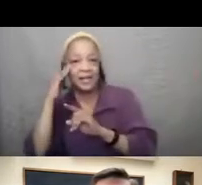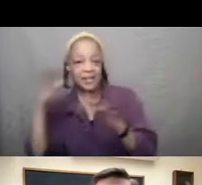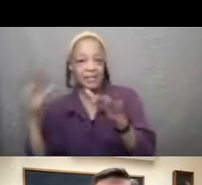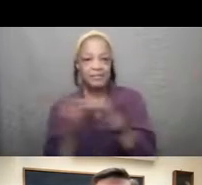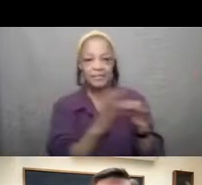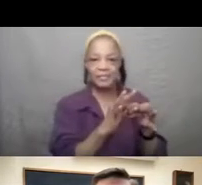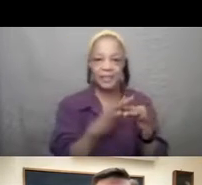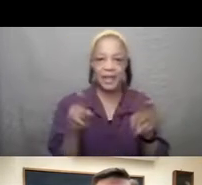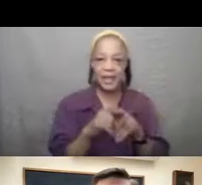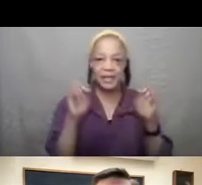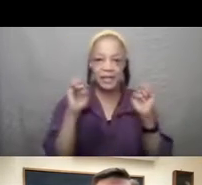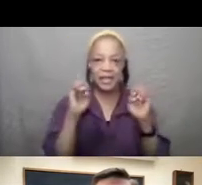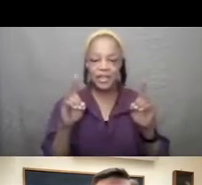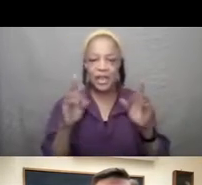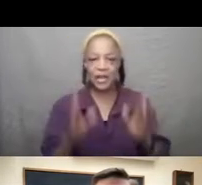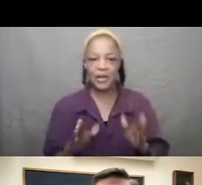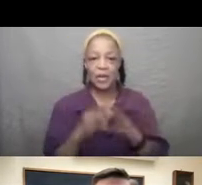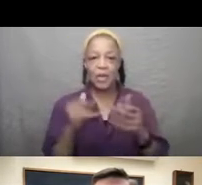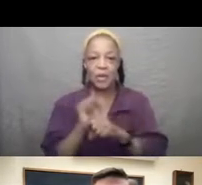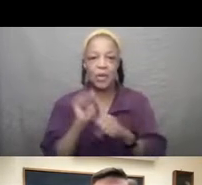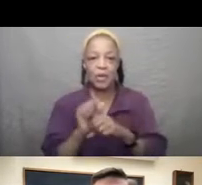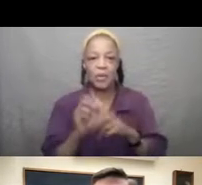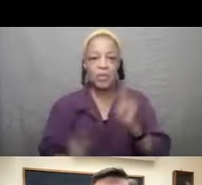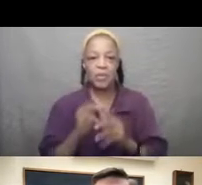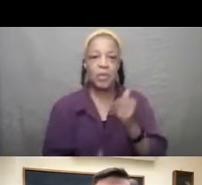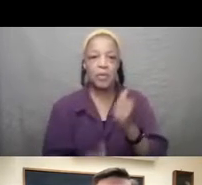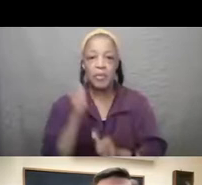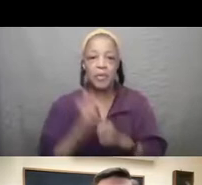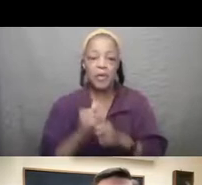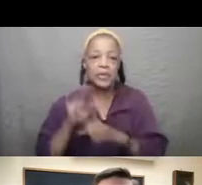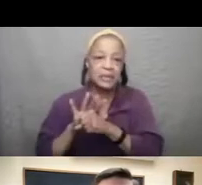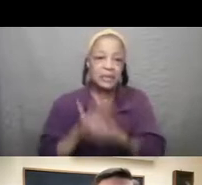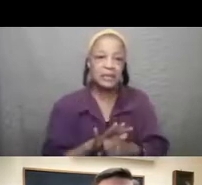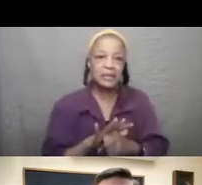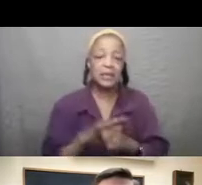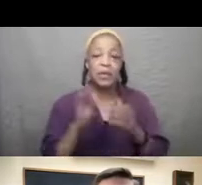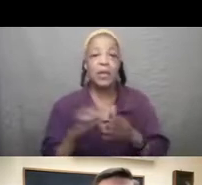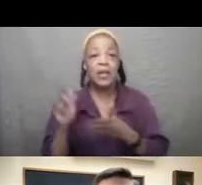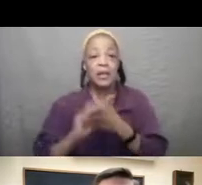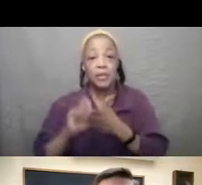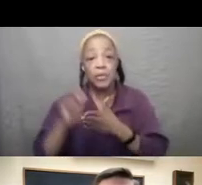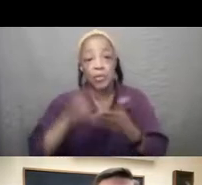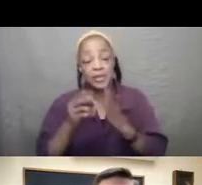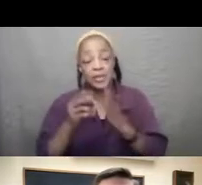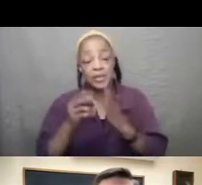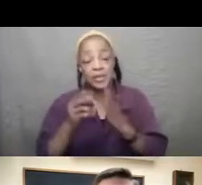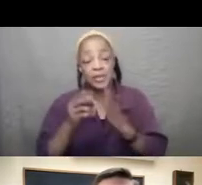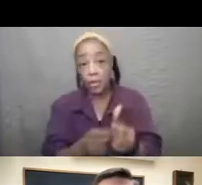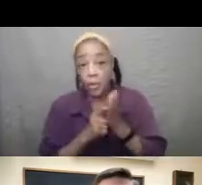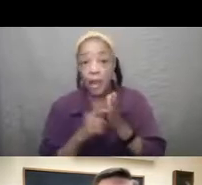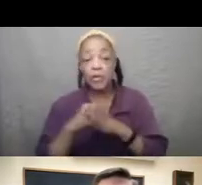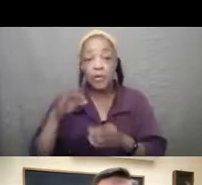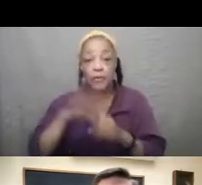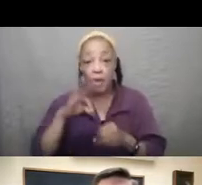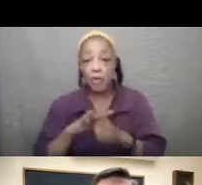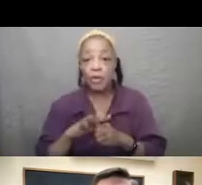sought to work with those most oppressed. In a nation where literacy was still required for enfranchisement to the vote, he focused on teaching reading